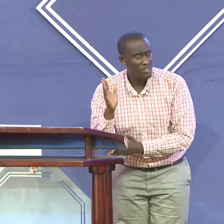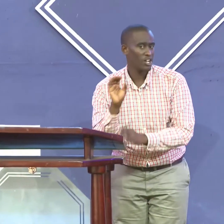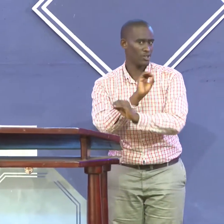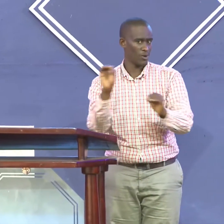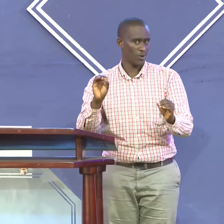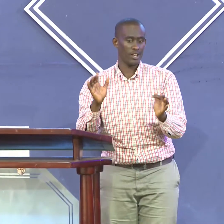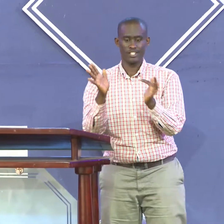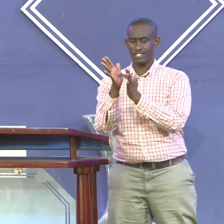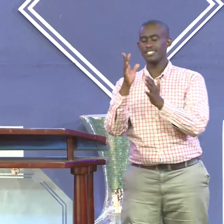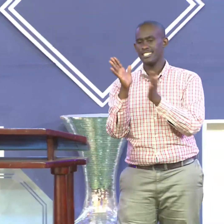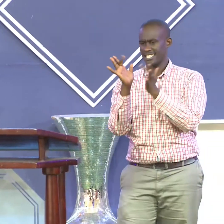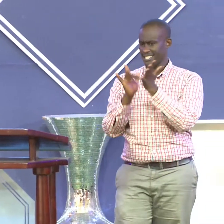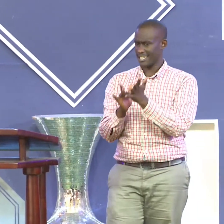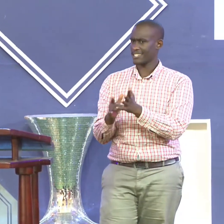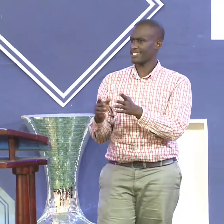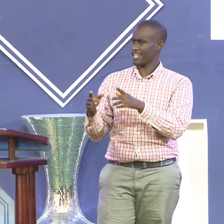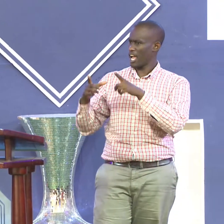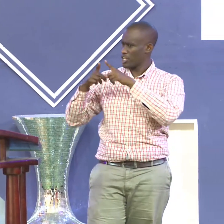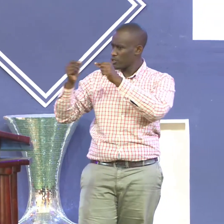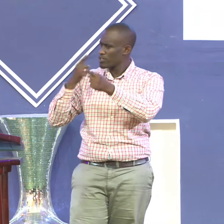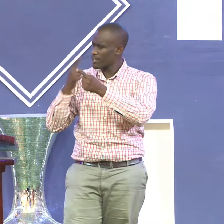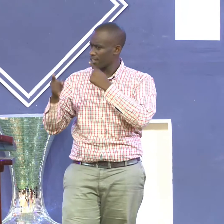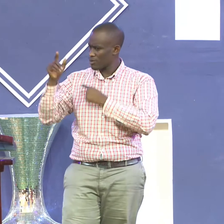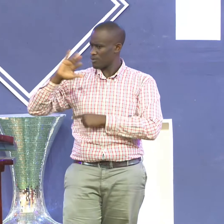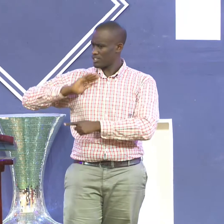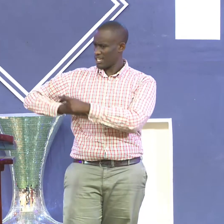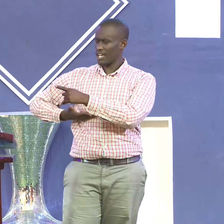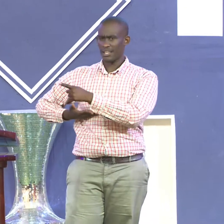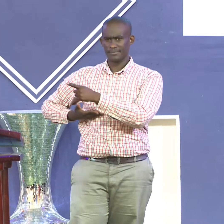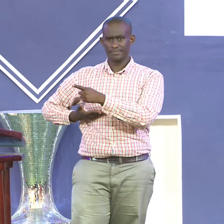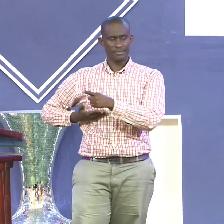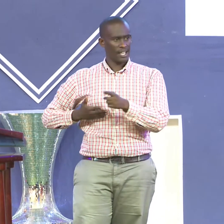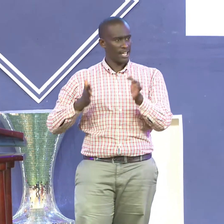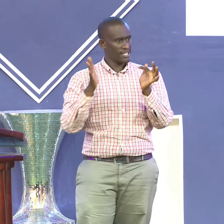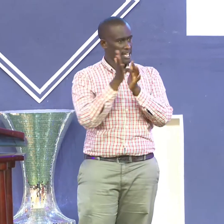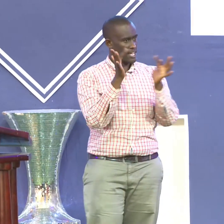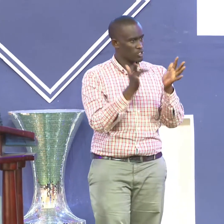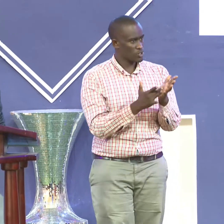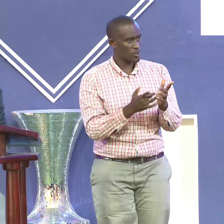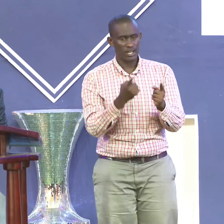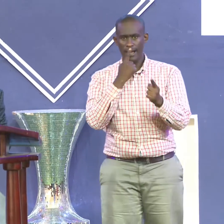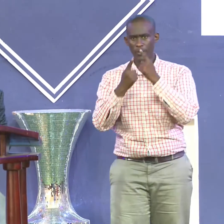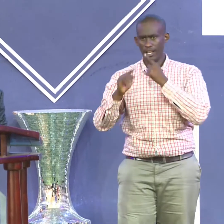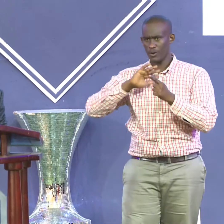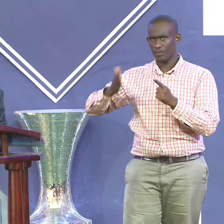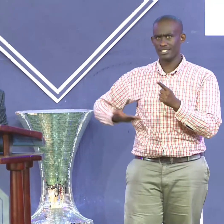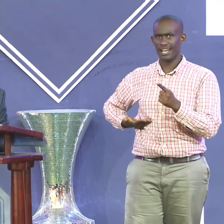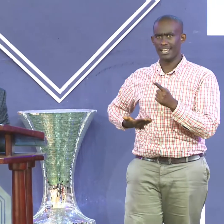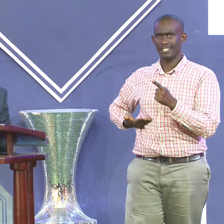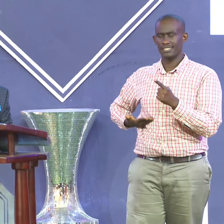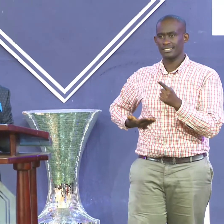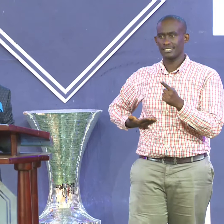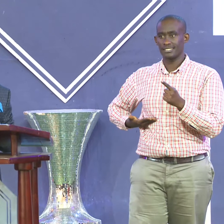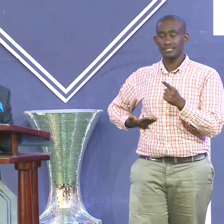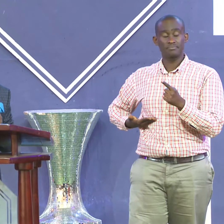water. N'amwesooka. And then he spoke to her first. Yesu bwe yamwesooka. When Jesus spoke to her first. Mukazi yali